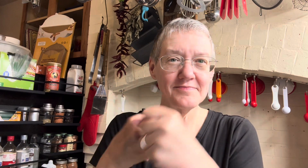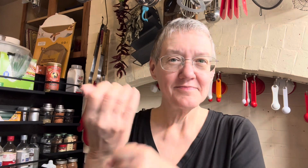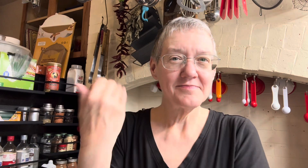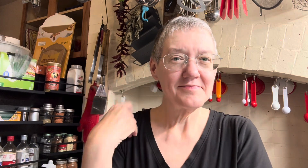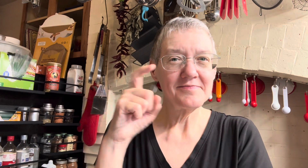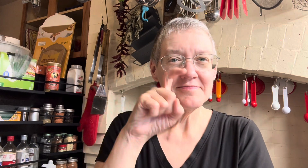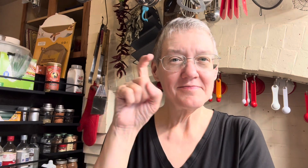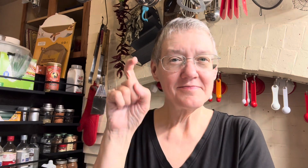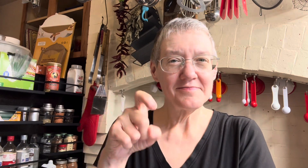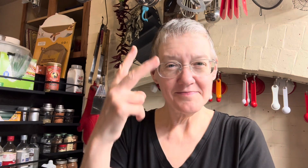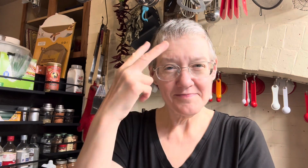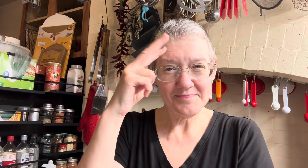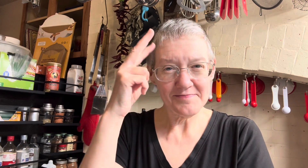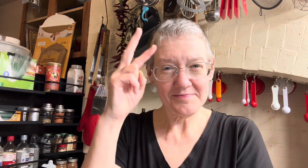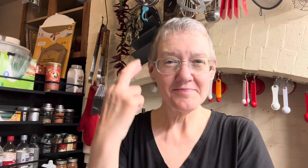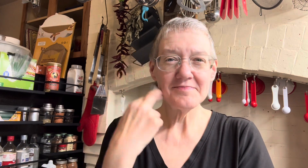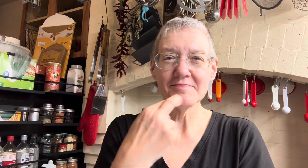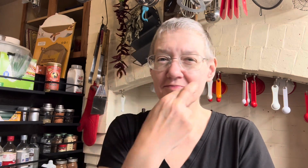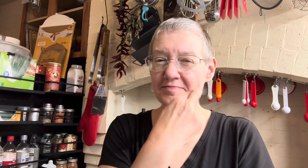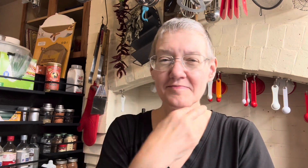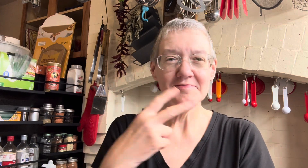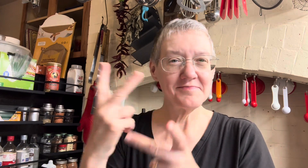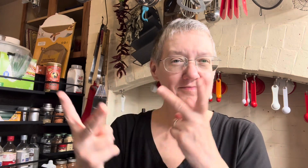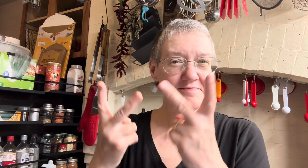a recipe from some shrimp